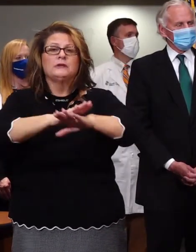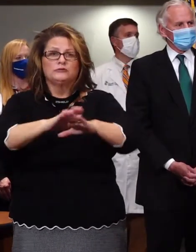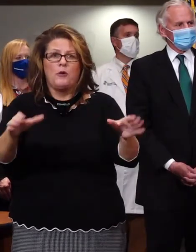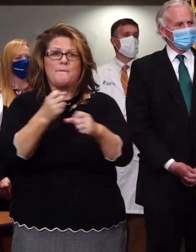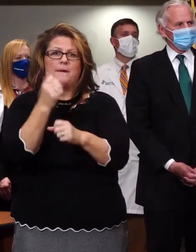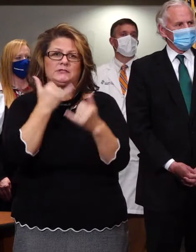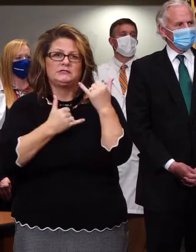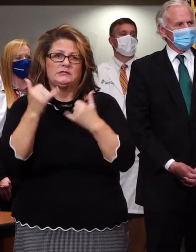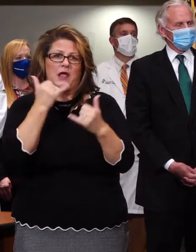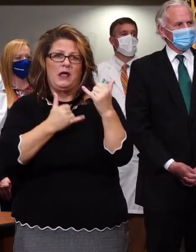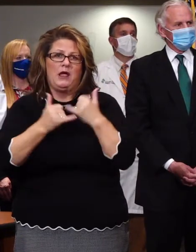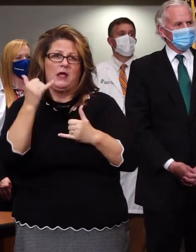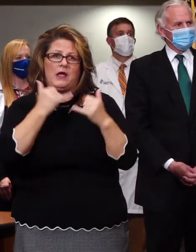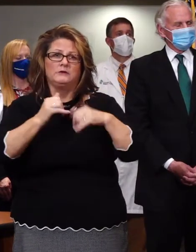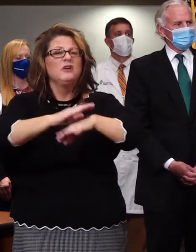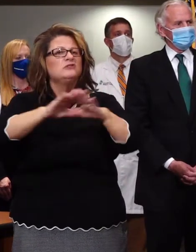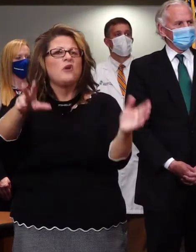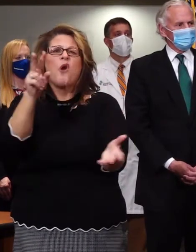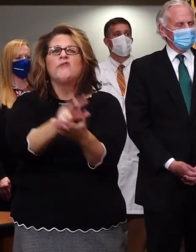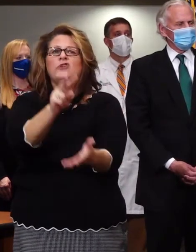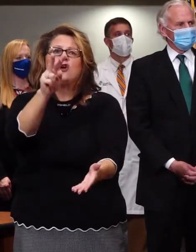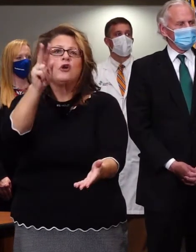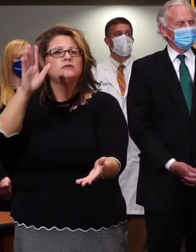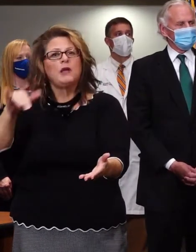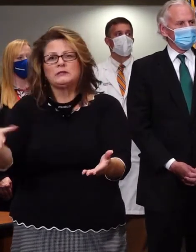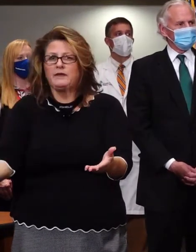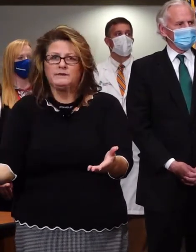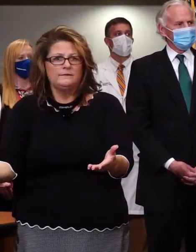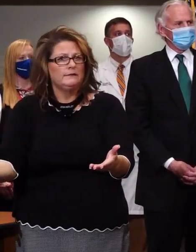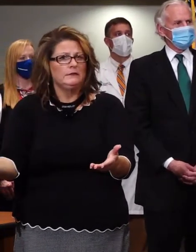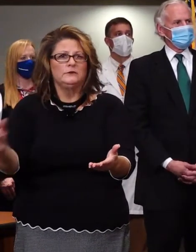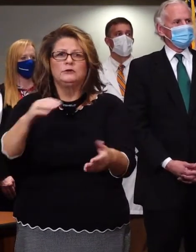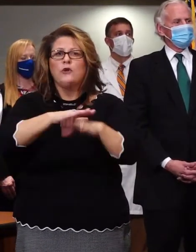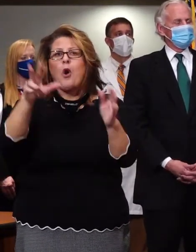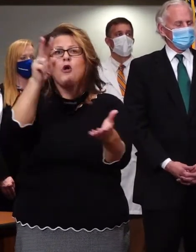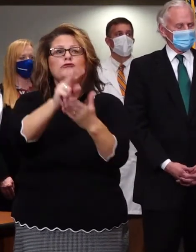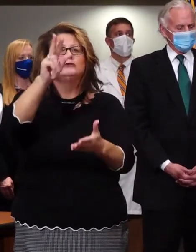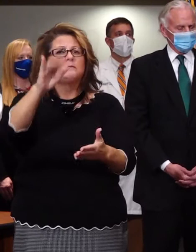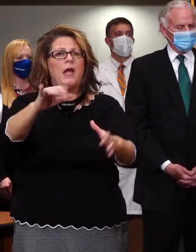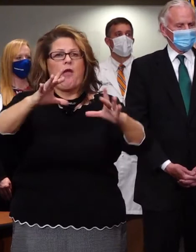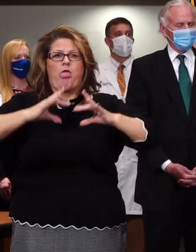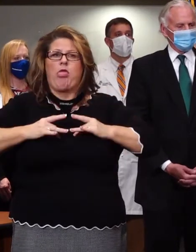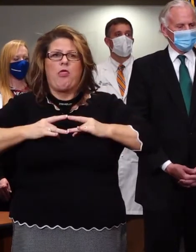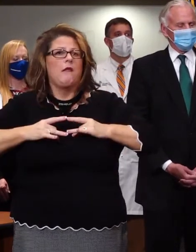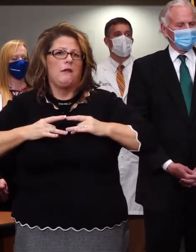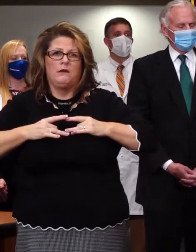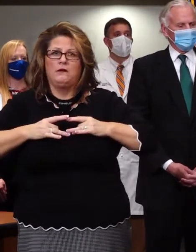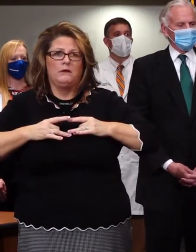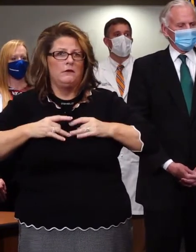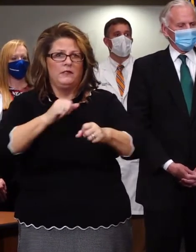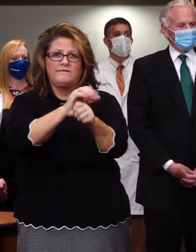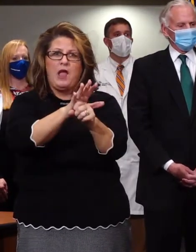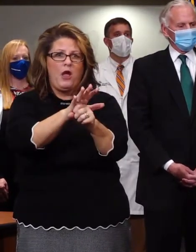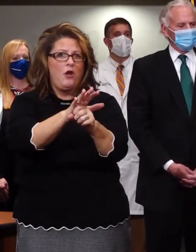this marathon. This marathon ends not when we give the first vaccine, it's when we give the last vaccine.